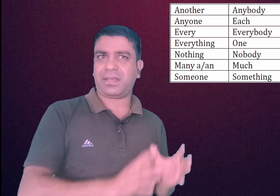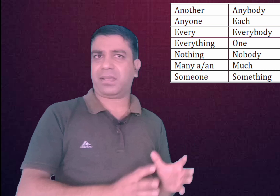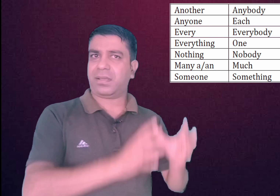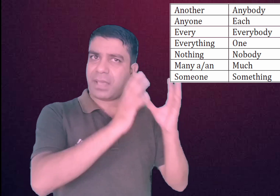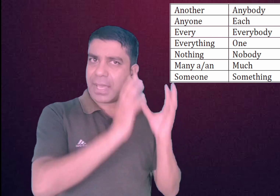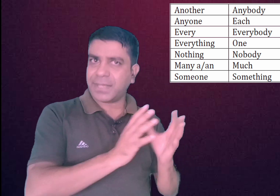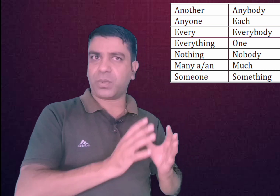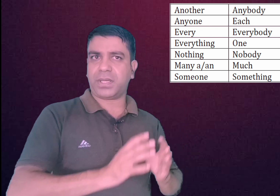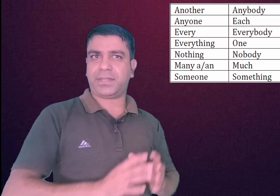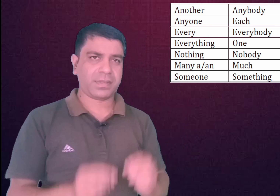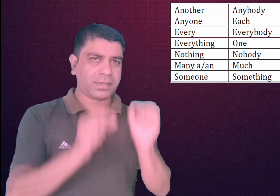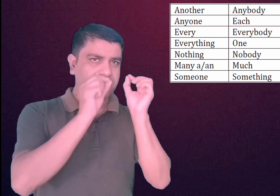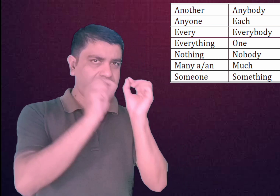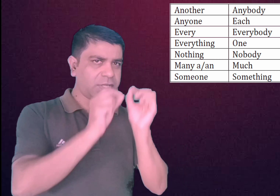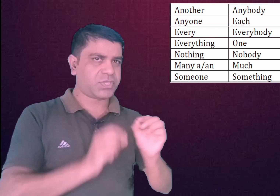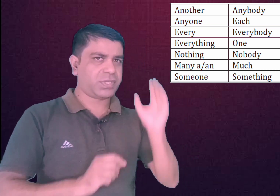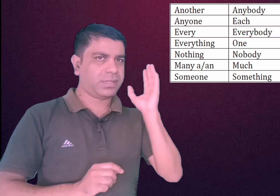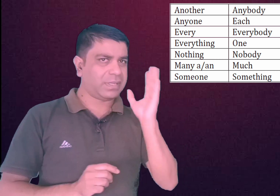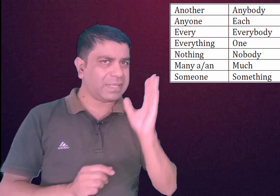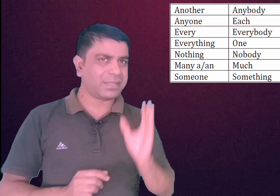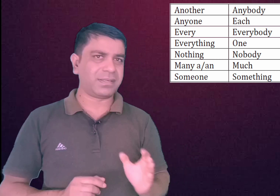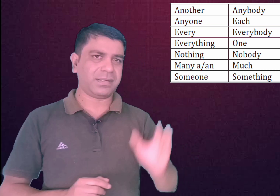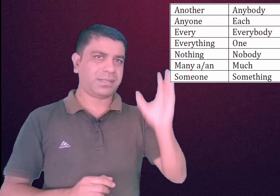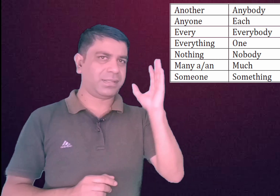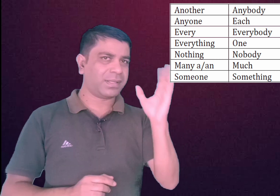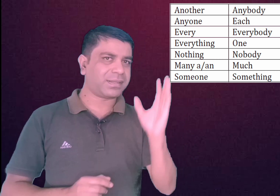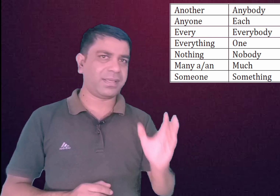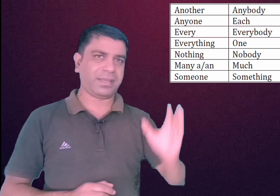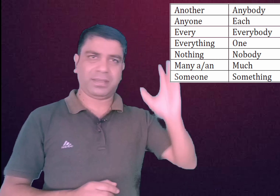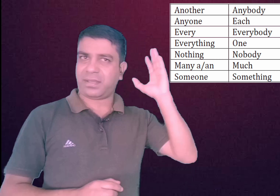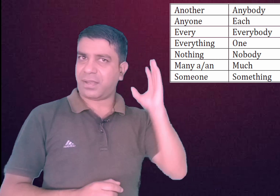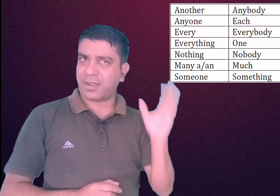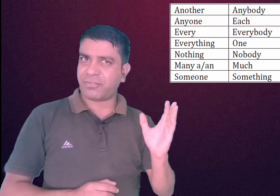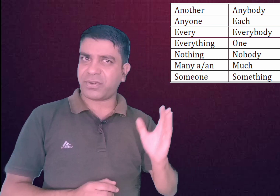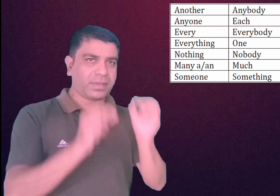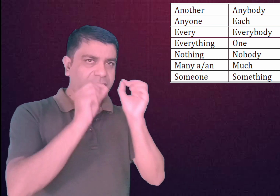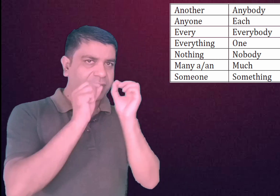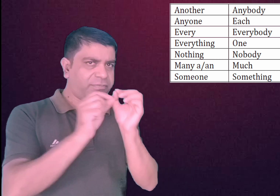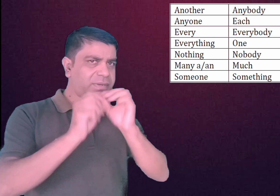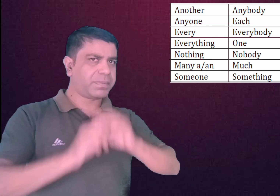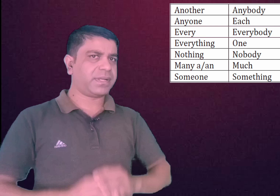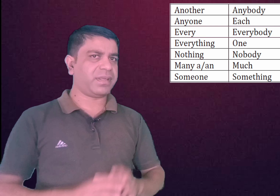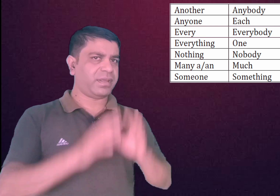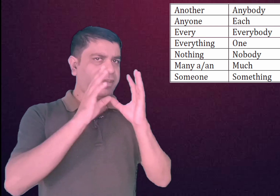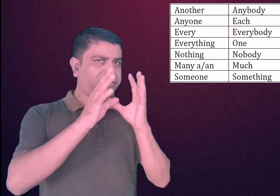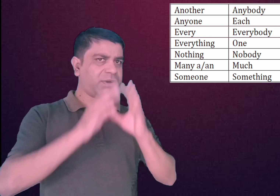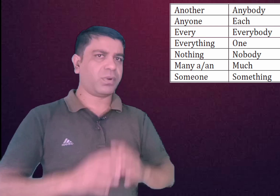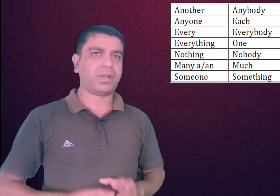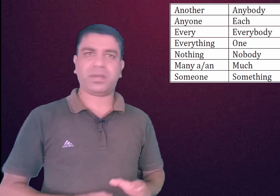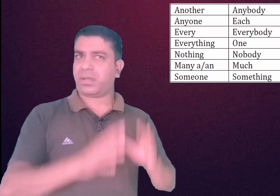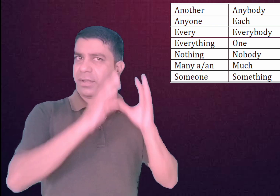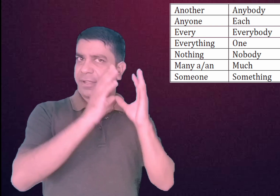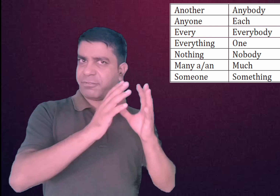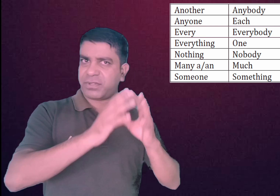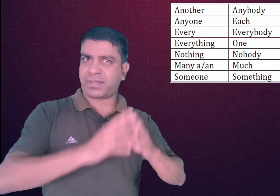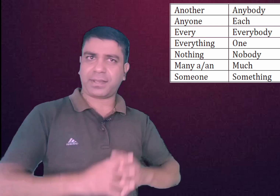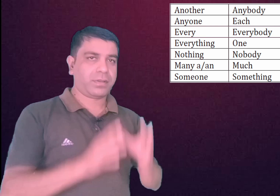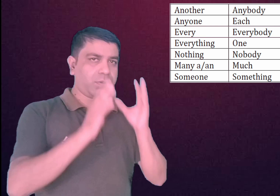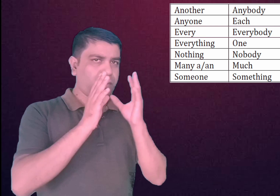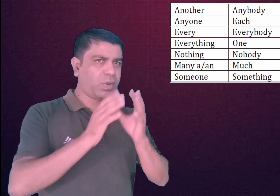anything, anyone, each, either, nothing, every, everybody, everyone, everything,